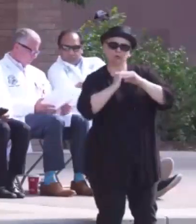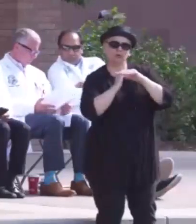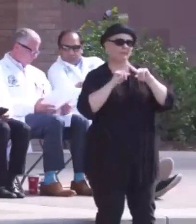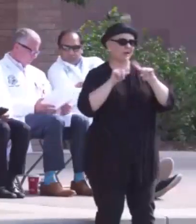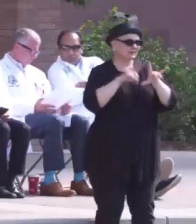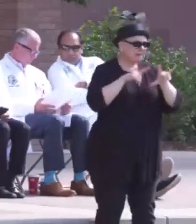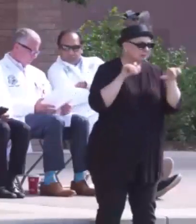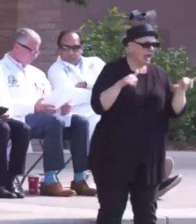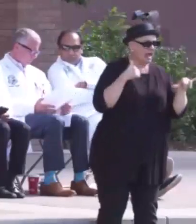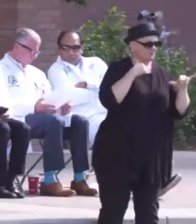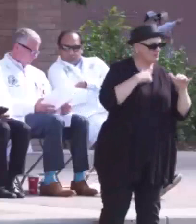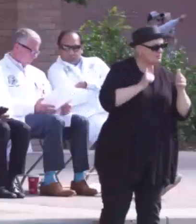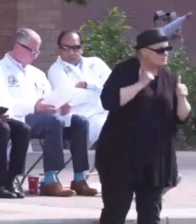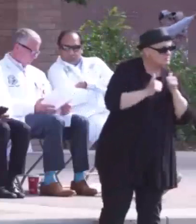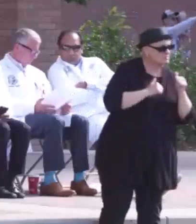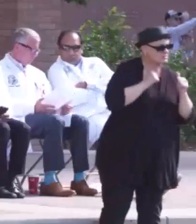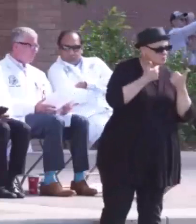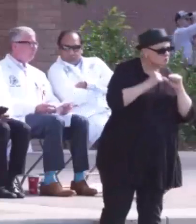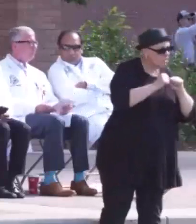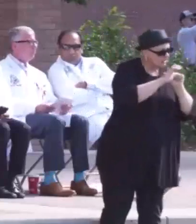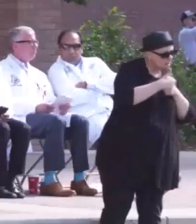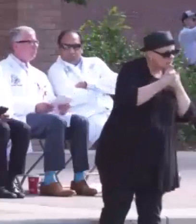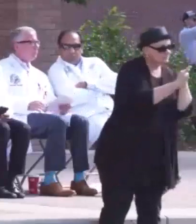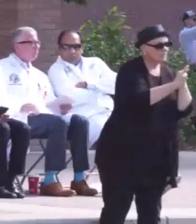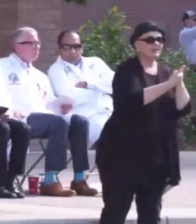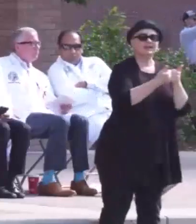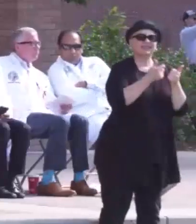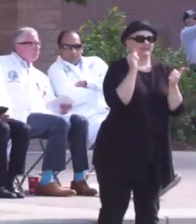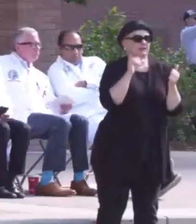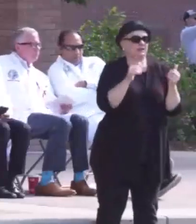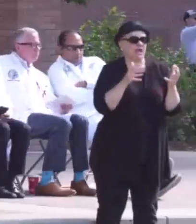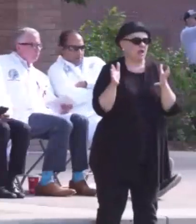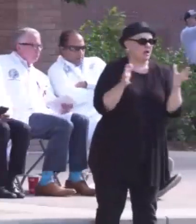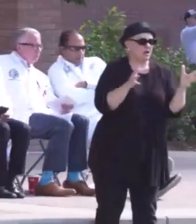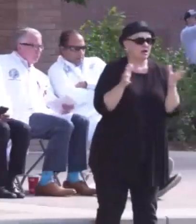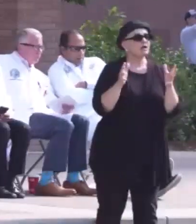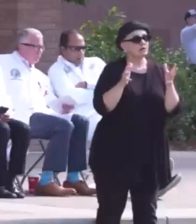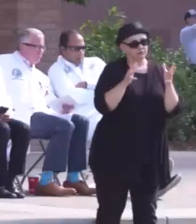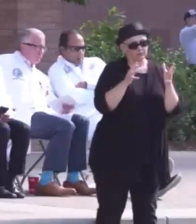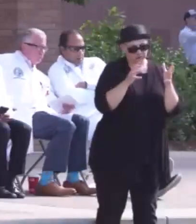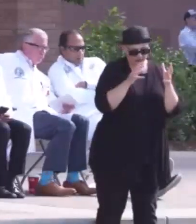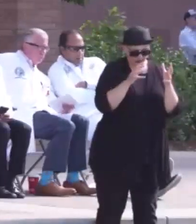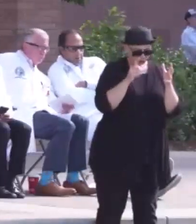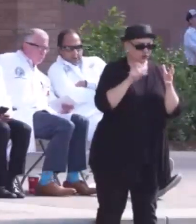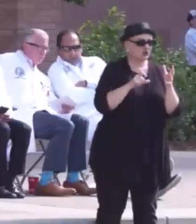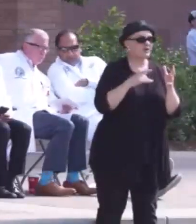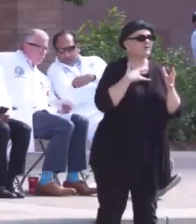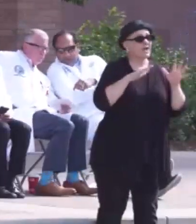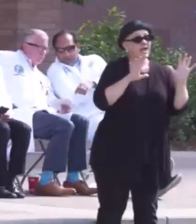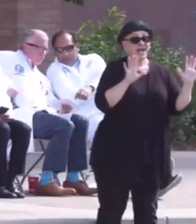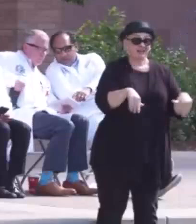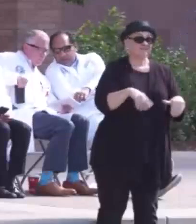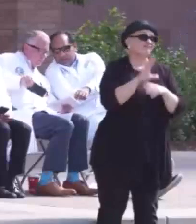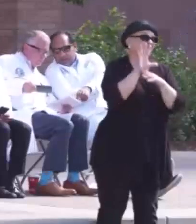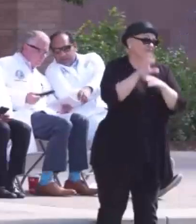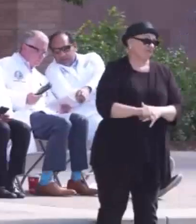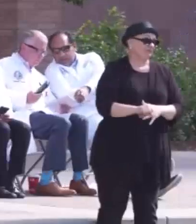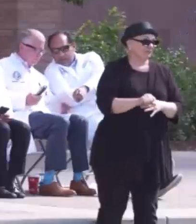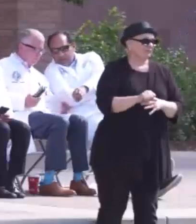accountable. Get comfortable walking this challenging path together with me, with us.